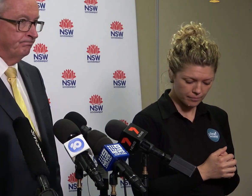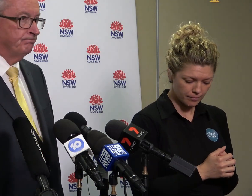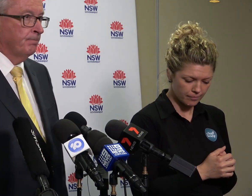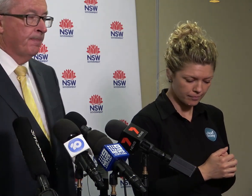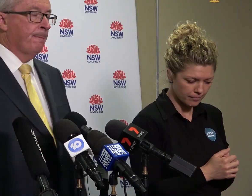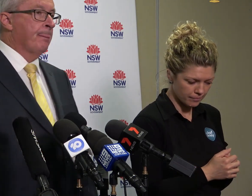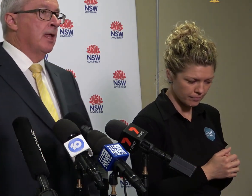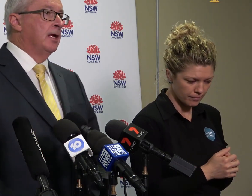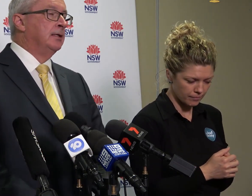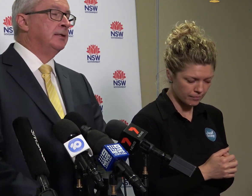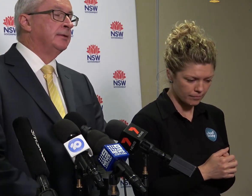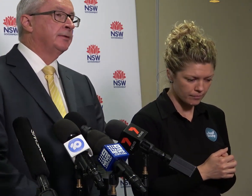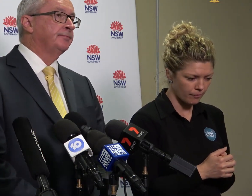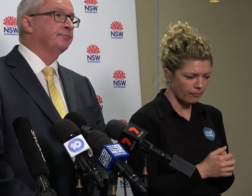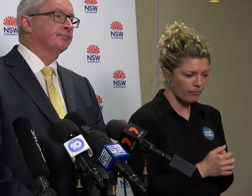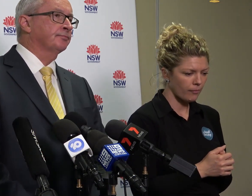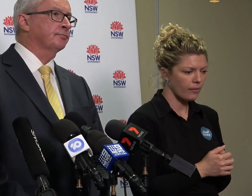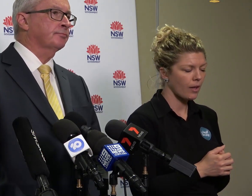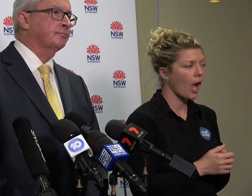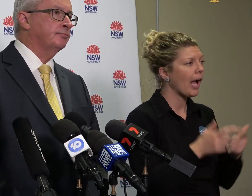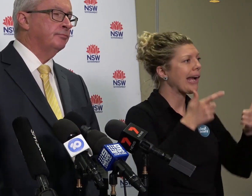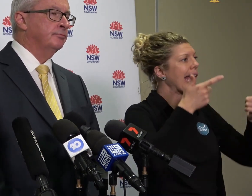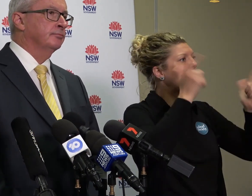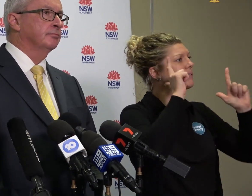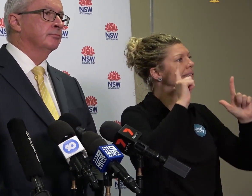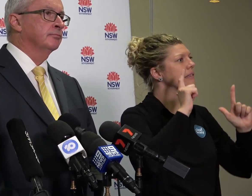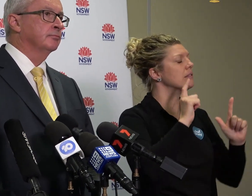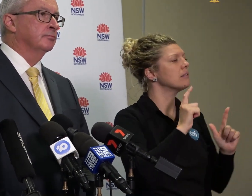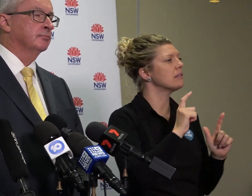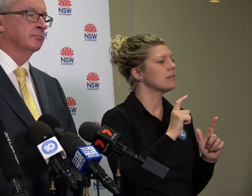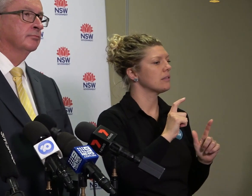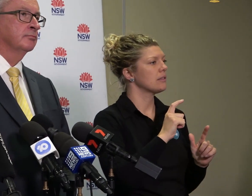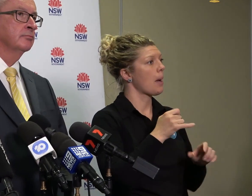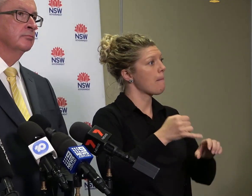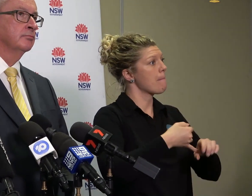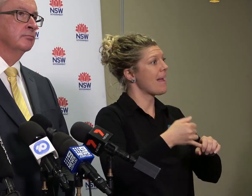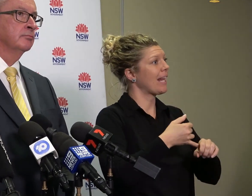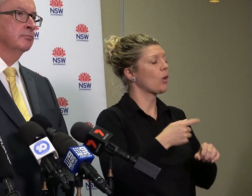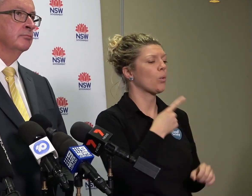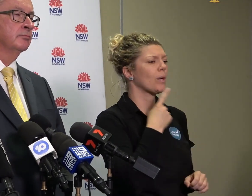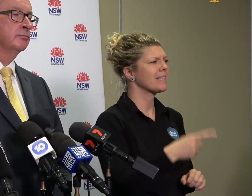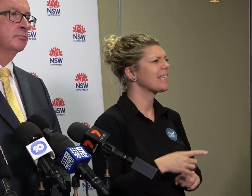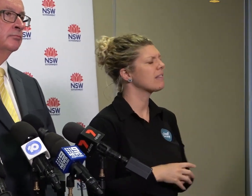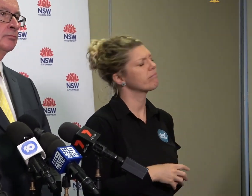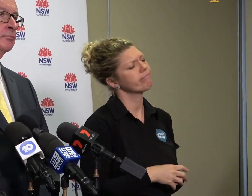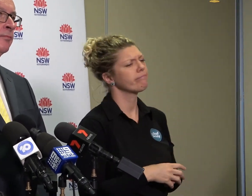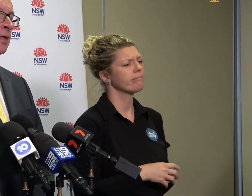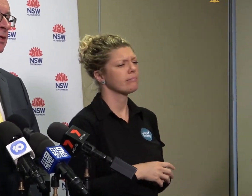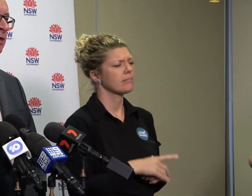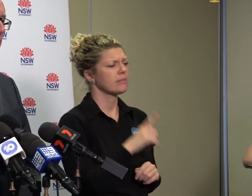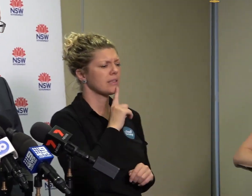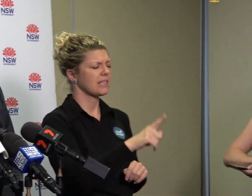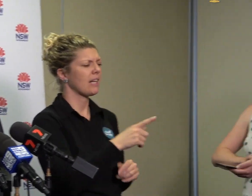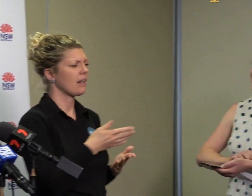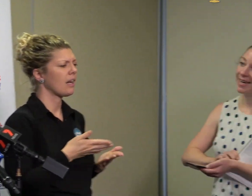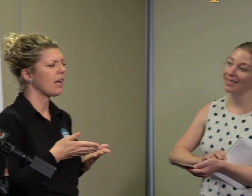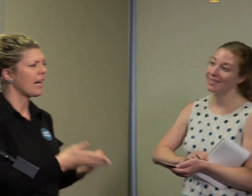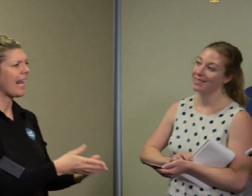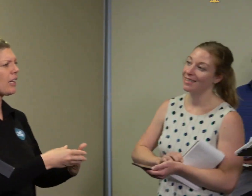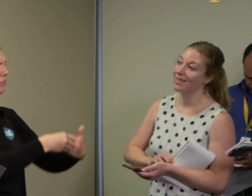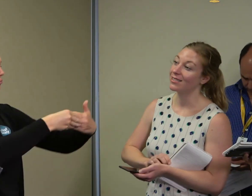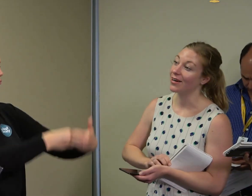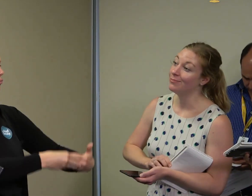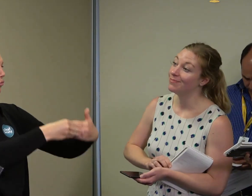The Chief Medical Officer has said today that there's no need for the broader community to stop shaking hands, which contradicts your comments